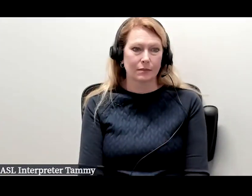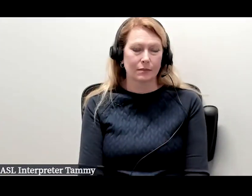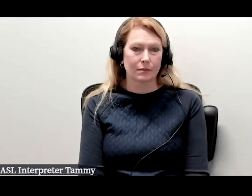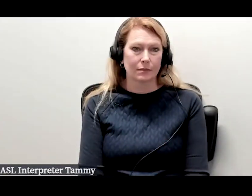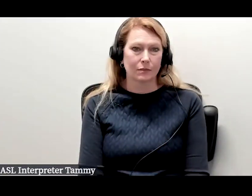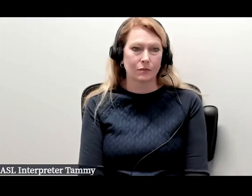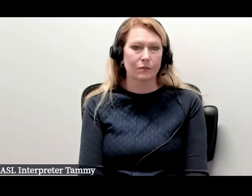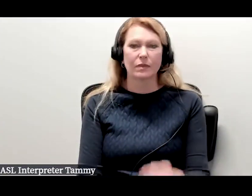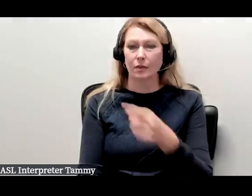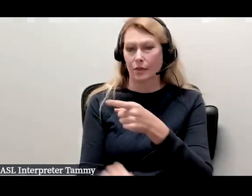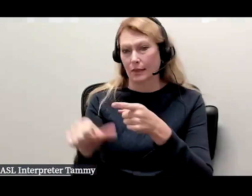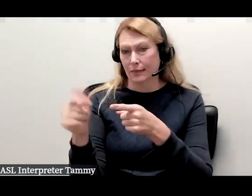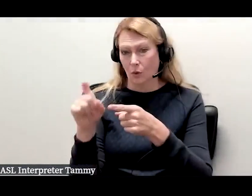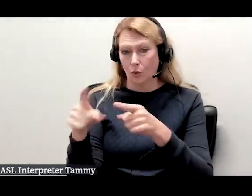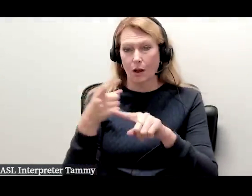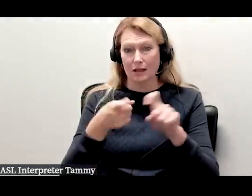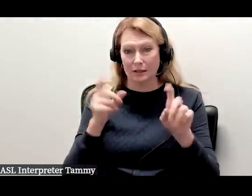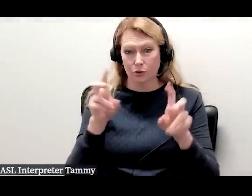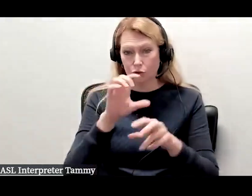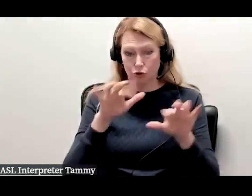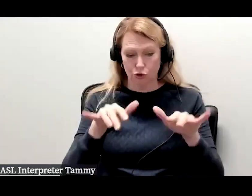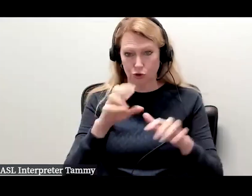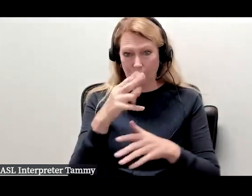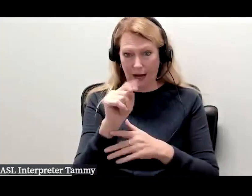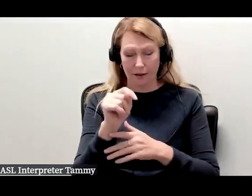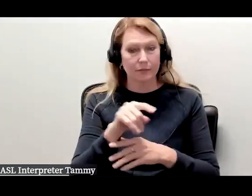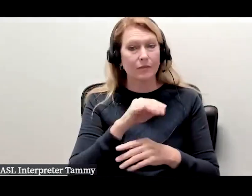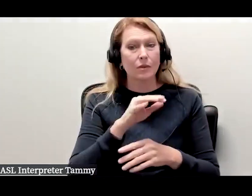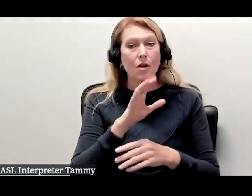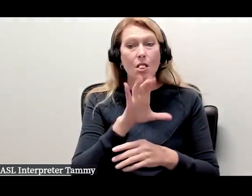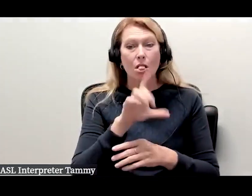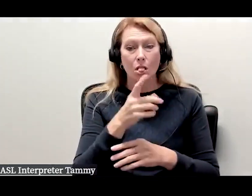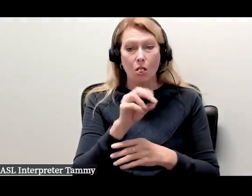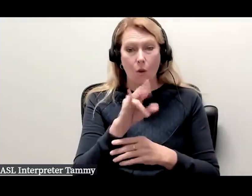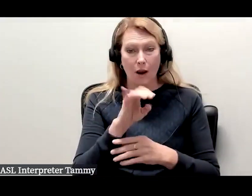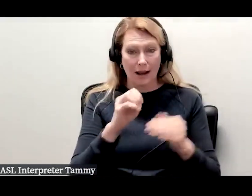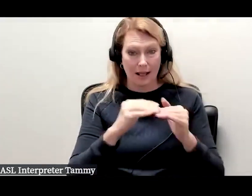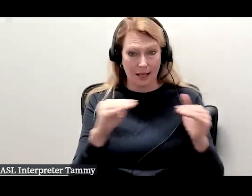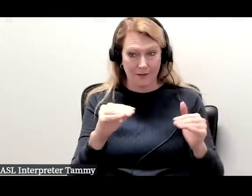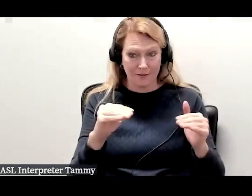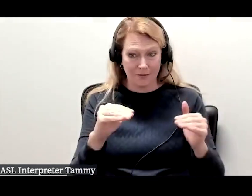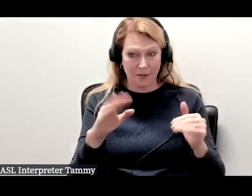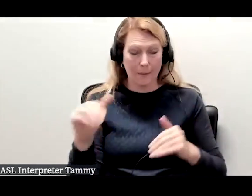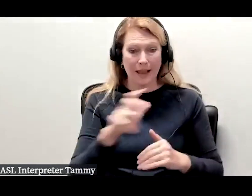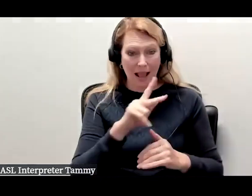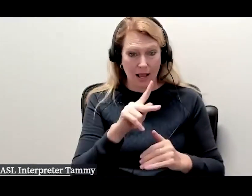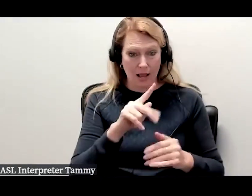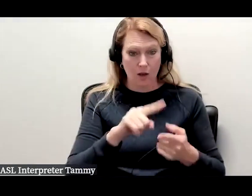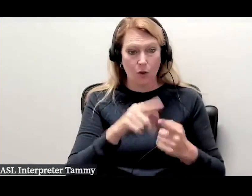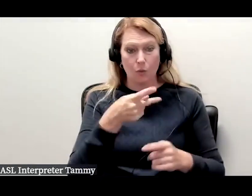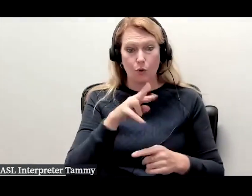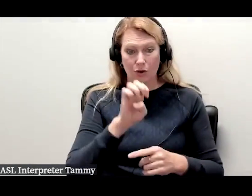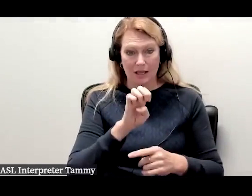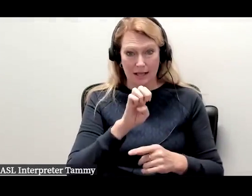We have another question in the chat for Clay. Are the chlorine levels at the North Fork back to pre-Helene levels, or are we still highly chlorinating the